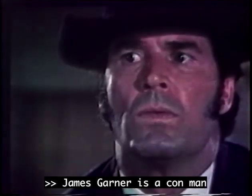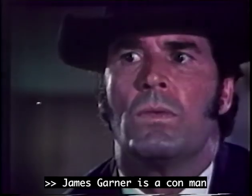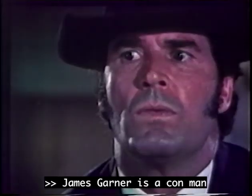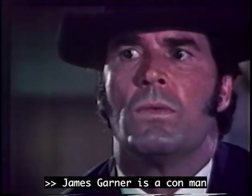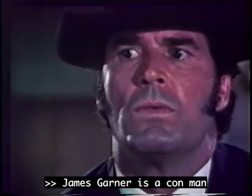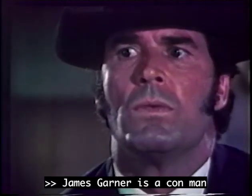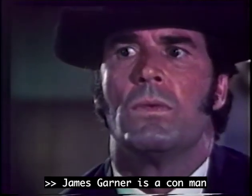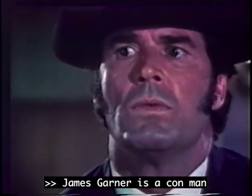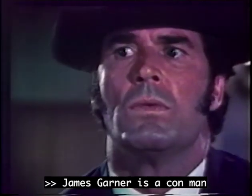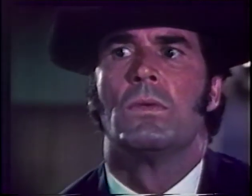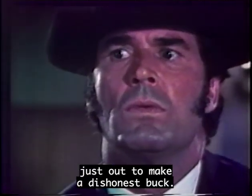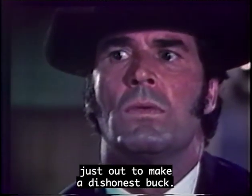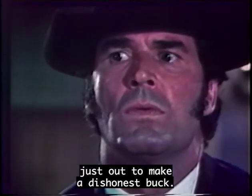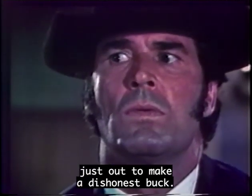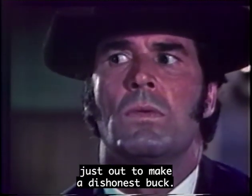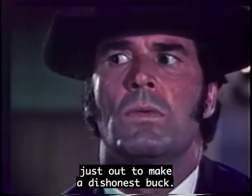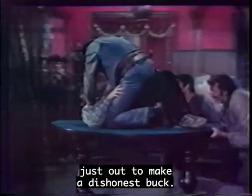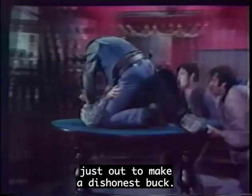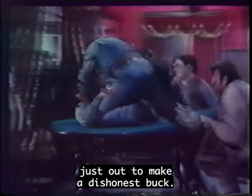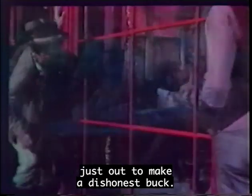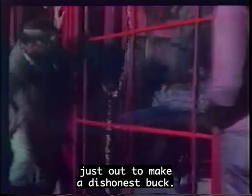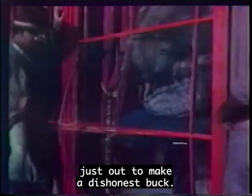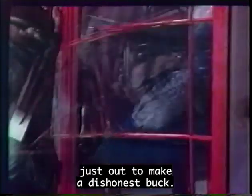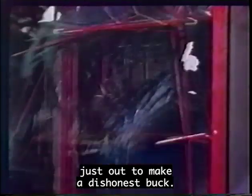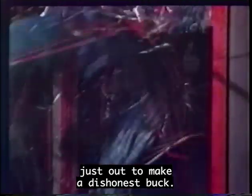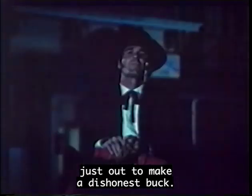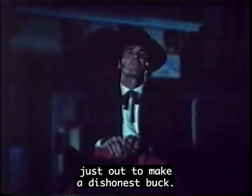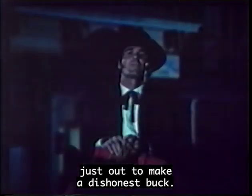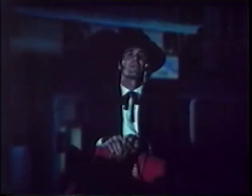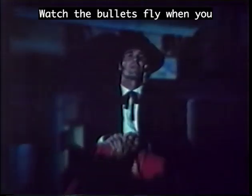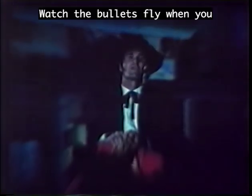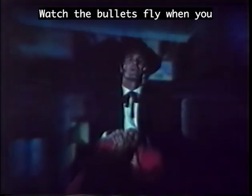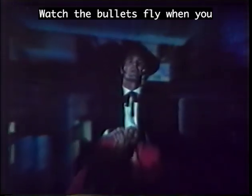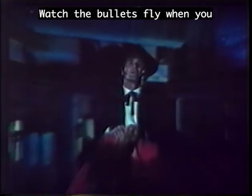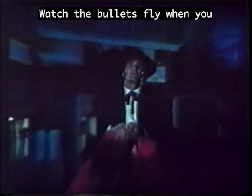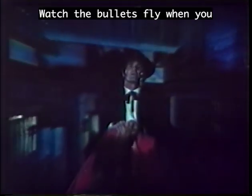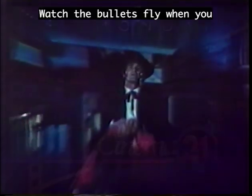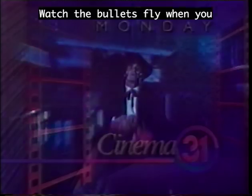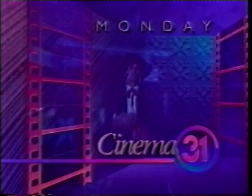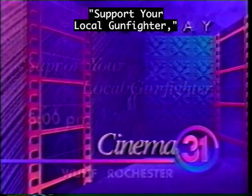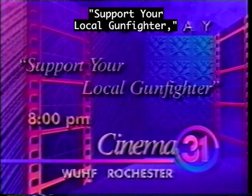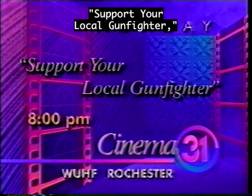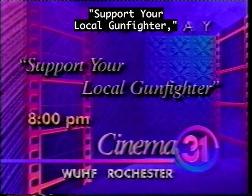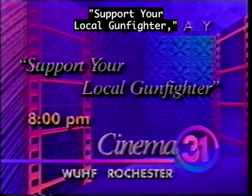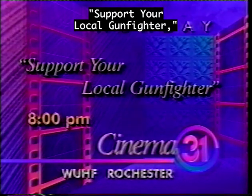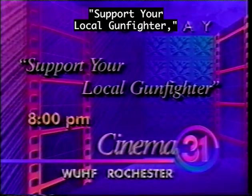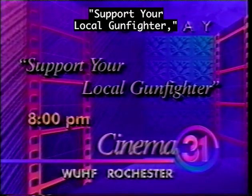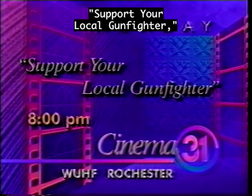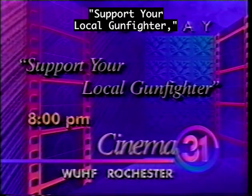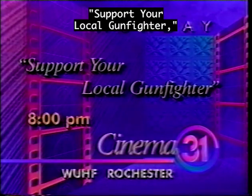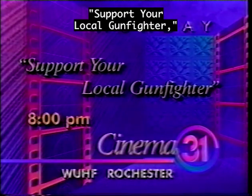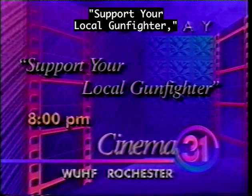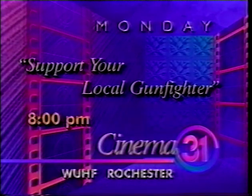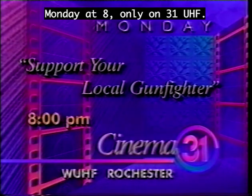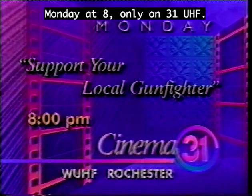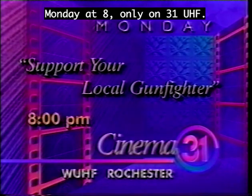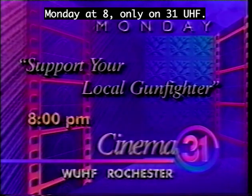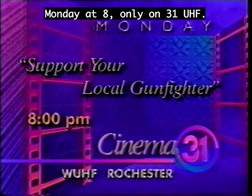James Garner is a con man just out to make a dishonest buck. Watch the bullets fly when you support your local gunfighter. Monday at 8 only